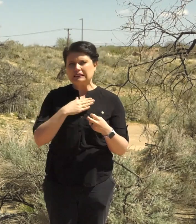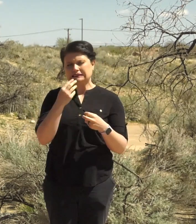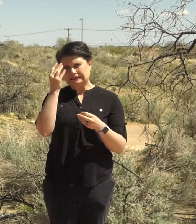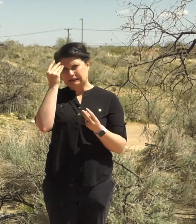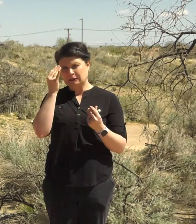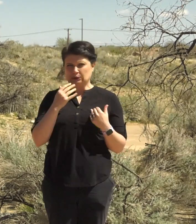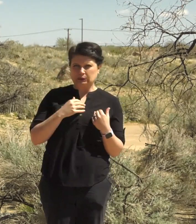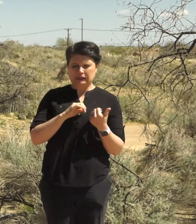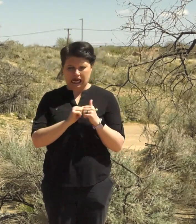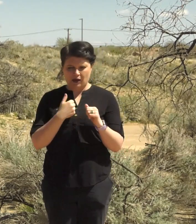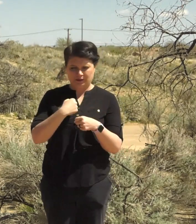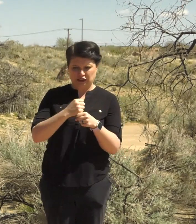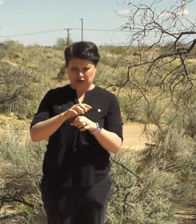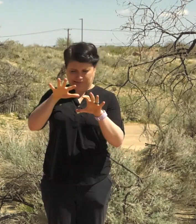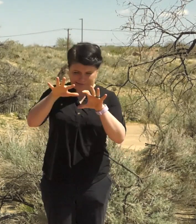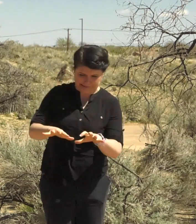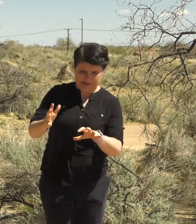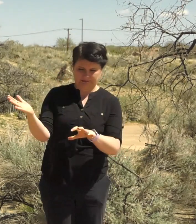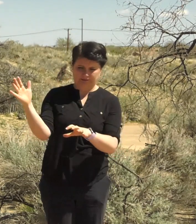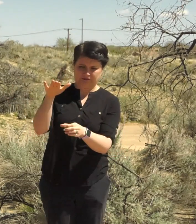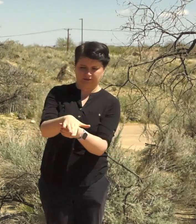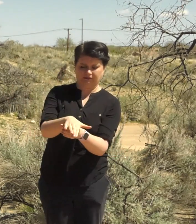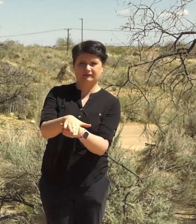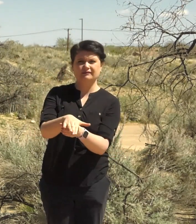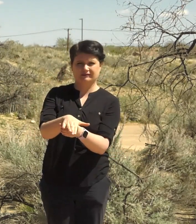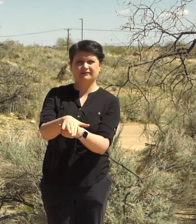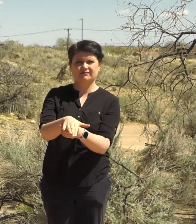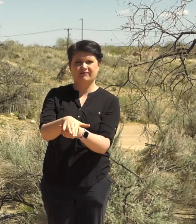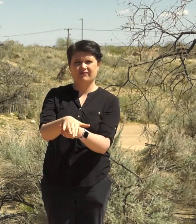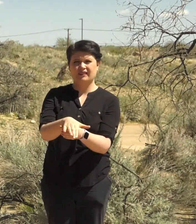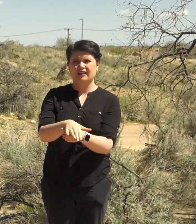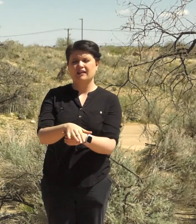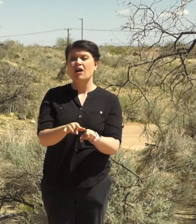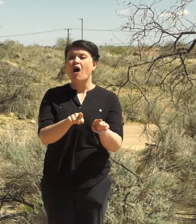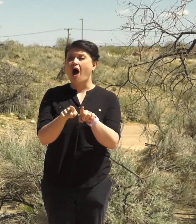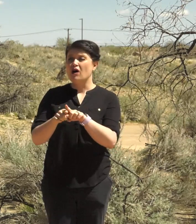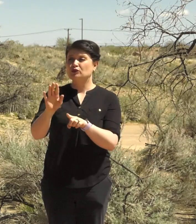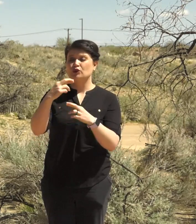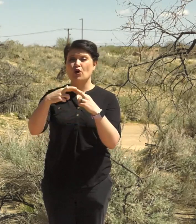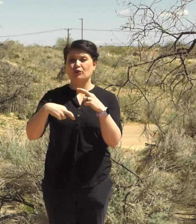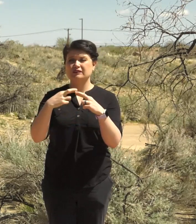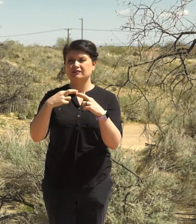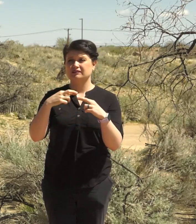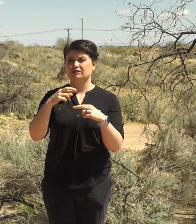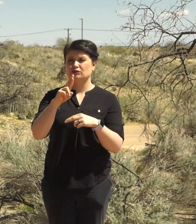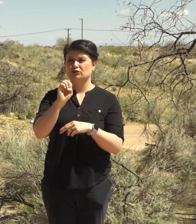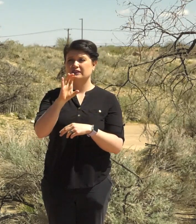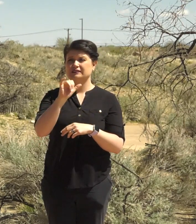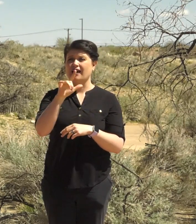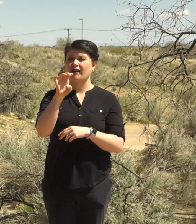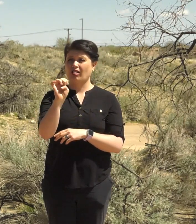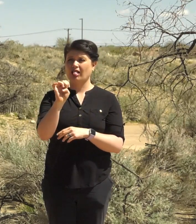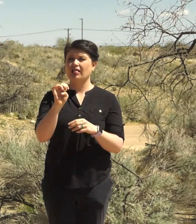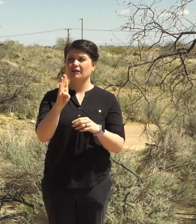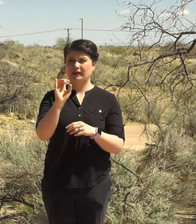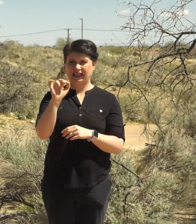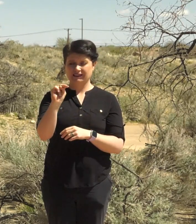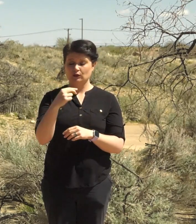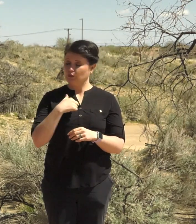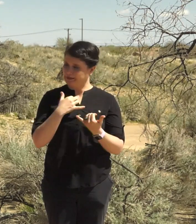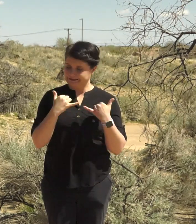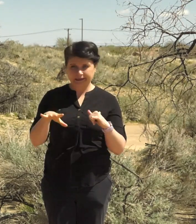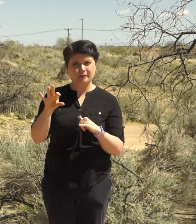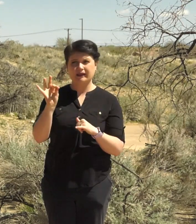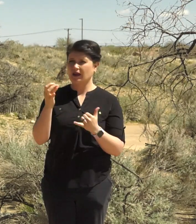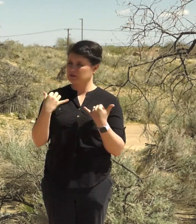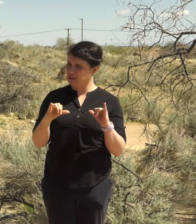mindful of making sure that the lid on your refuse container can close. And also your recycle bins. We are still very active with recycling, and